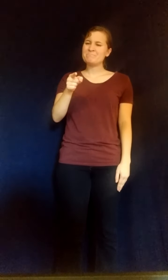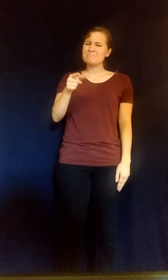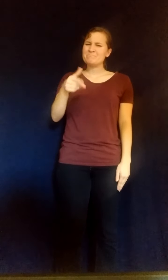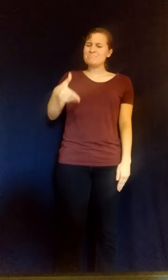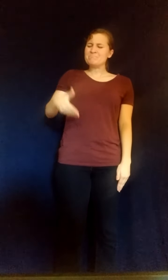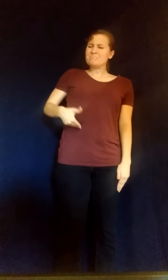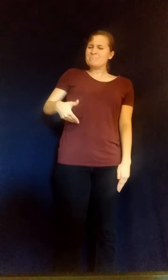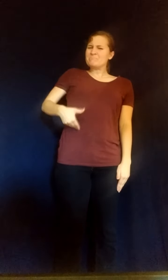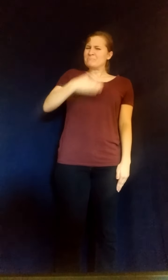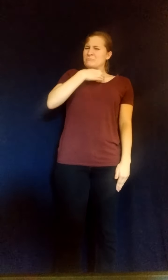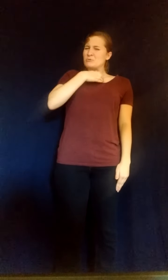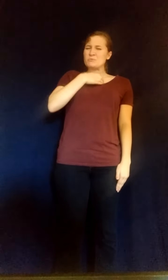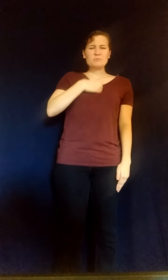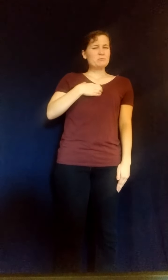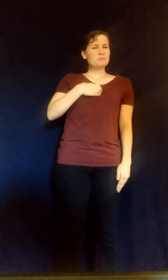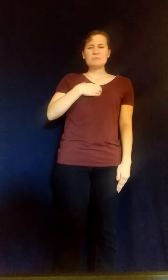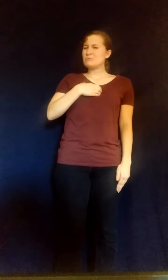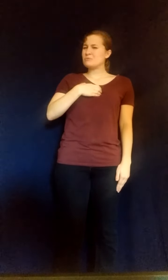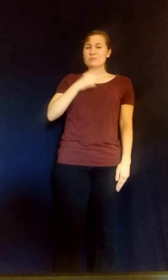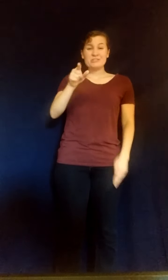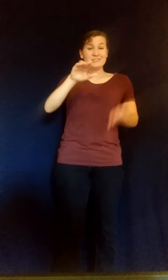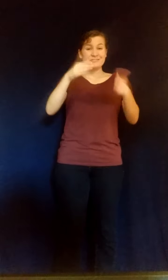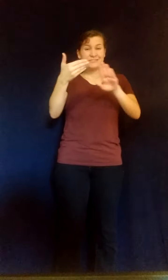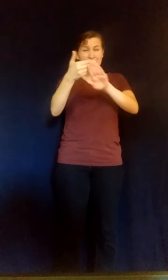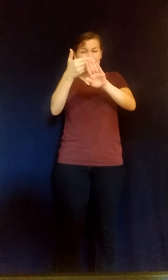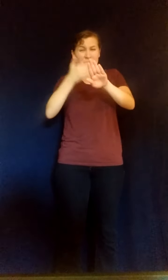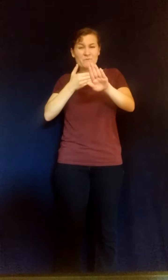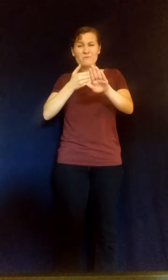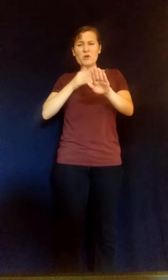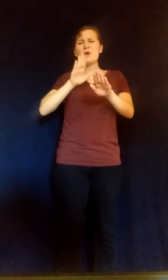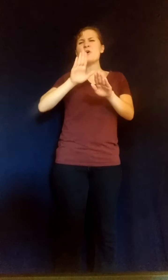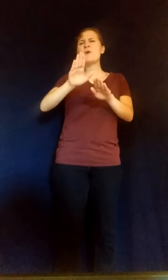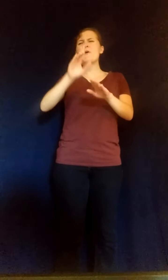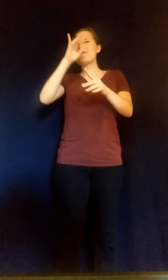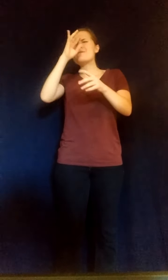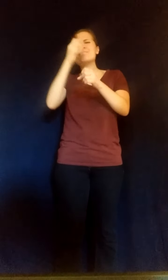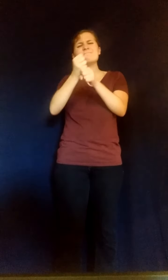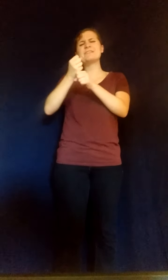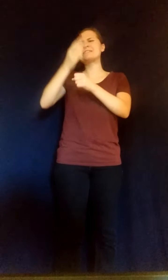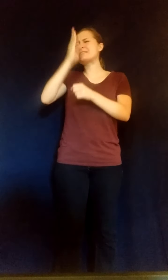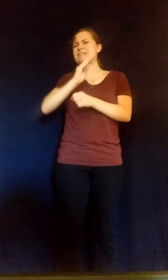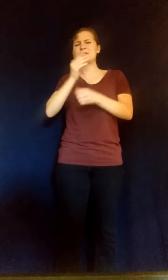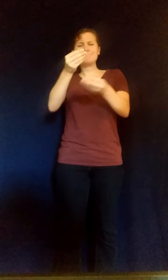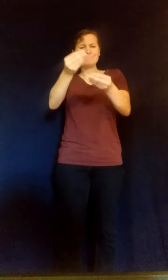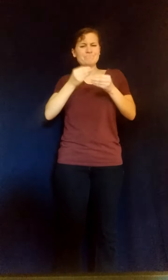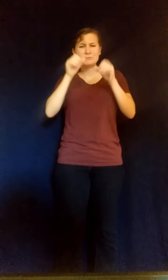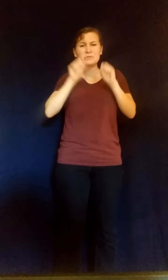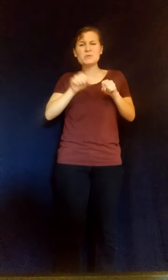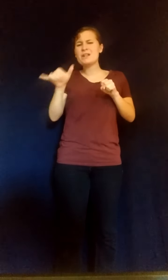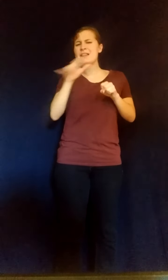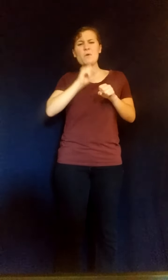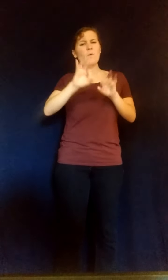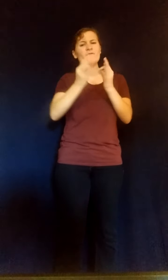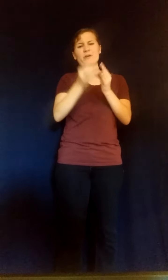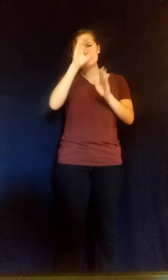of me wished that somehow before she passed away, she could pass down her confidence in God to me like an old family